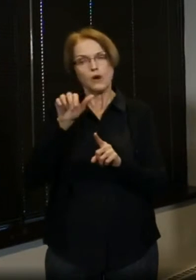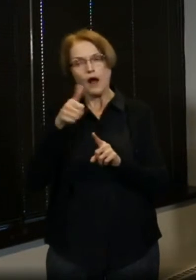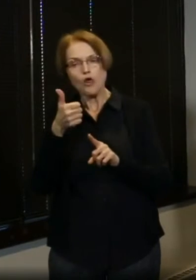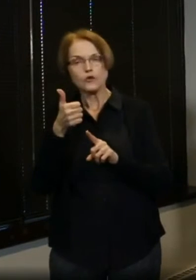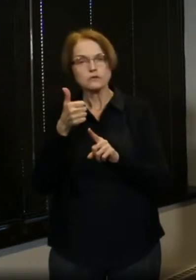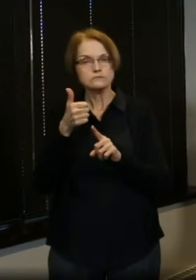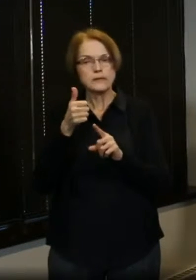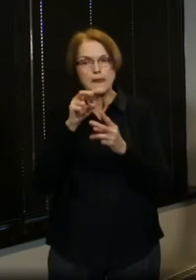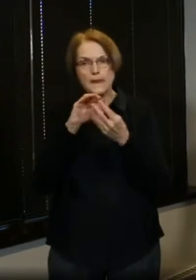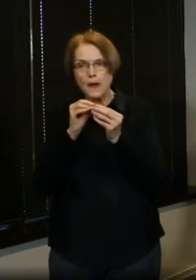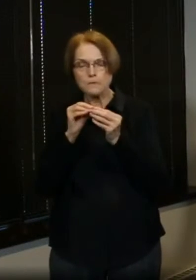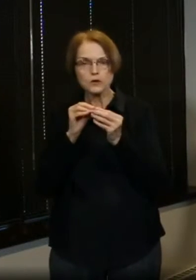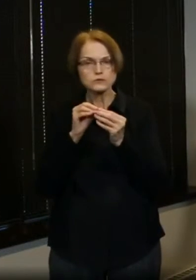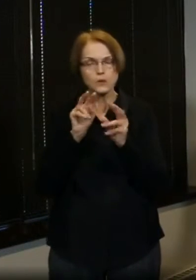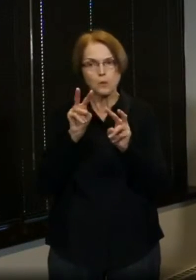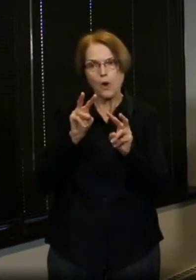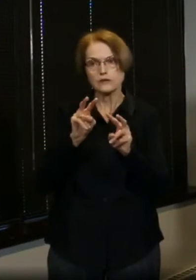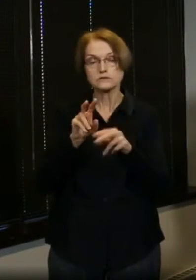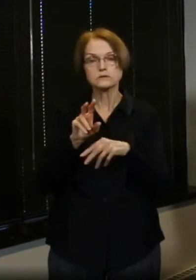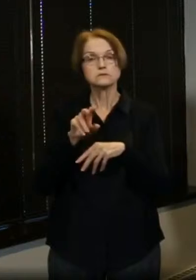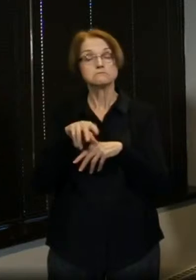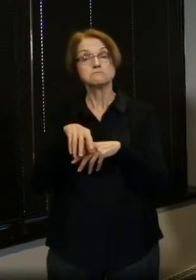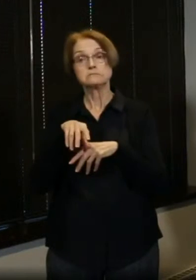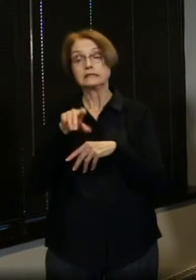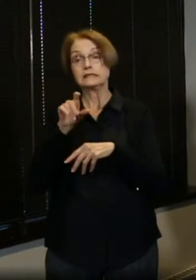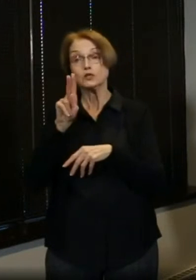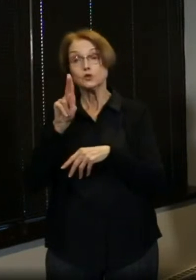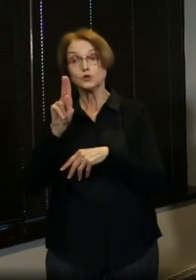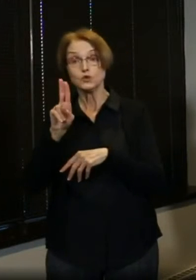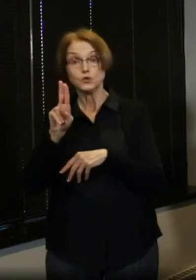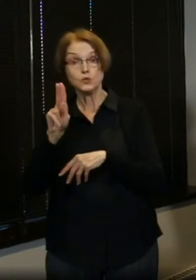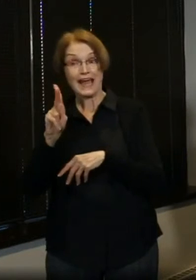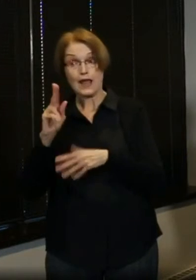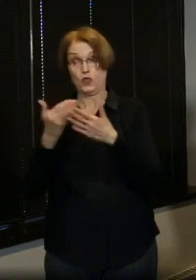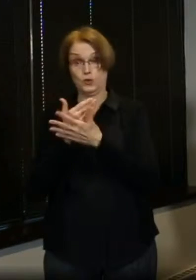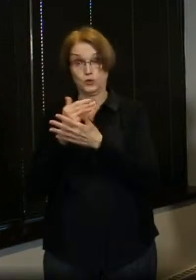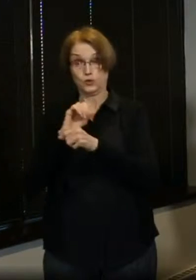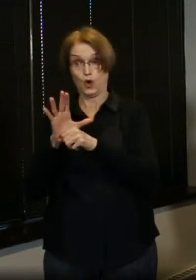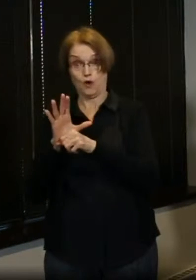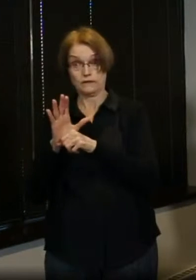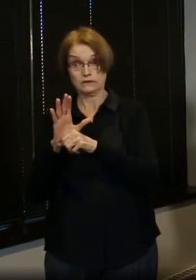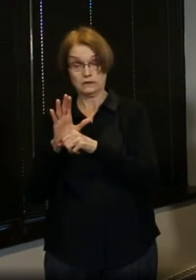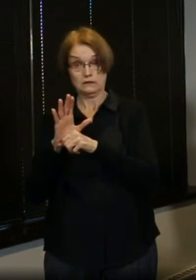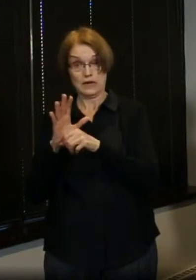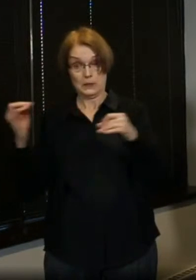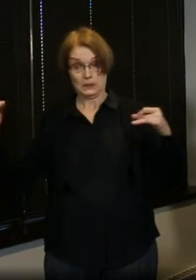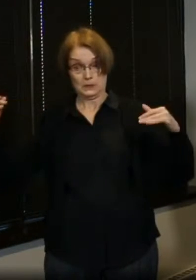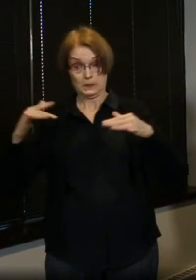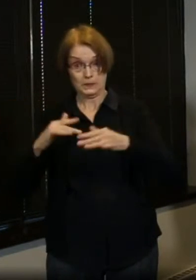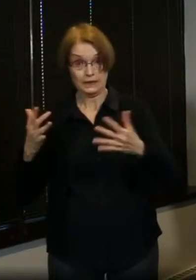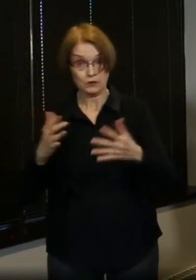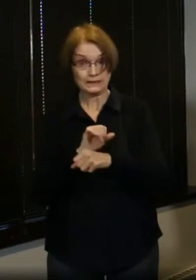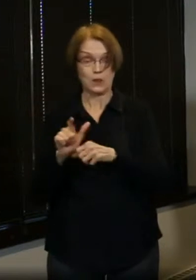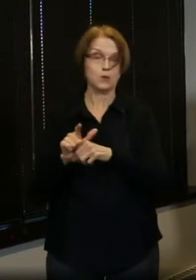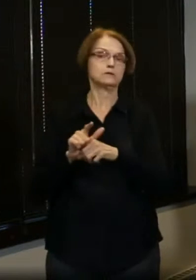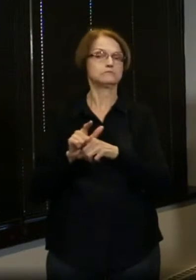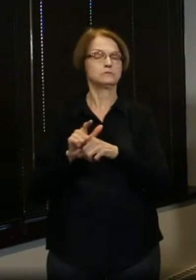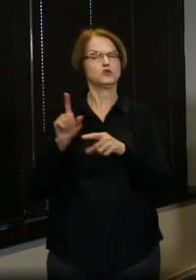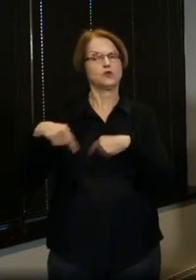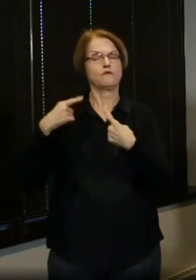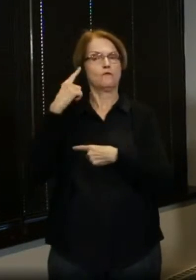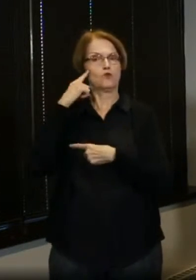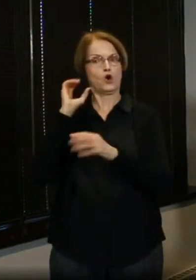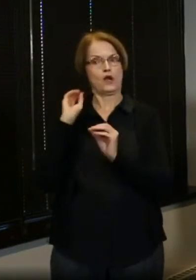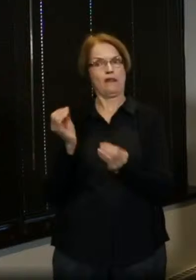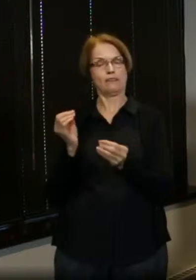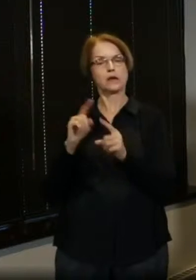see if that UK variant has made its way to the metropolitan area. So far, we haven't heard anything, but we know samples are